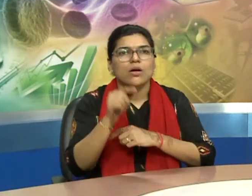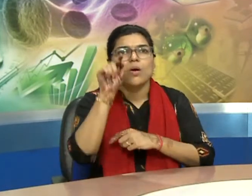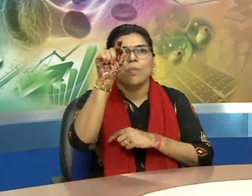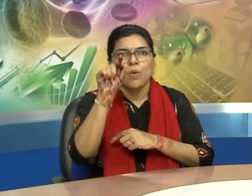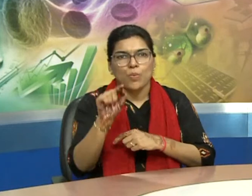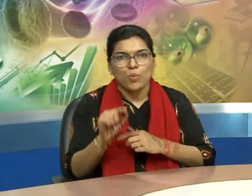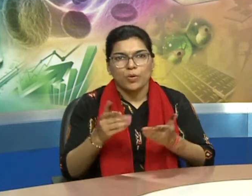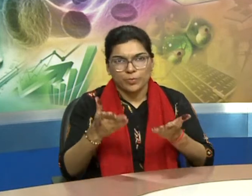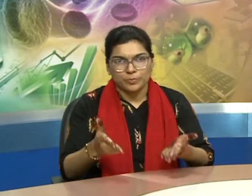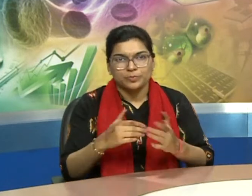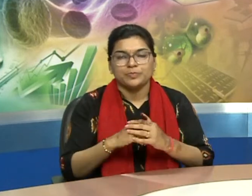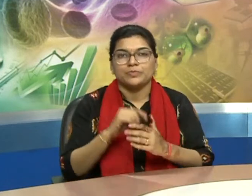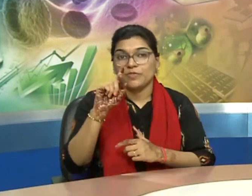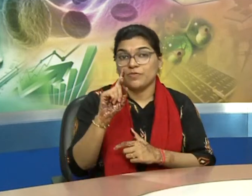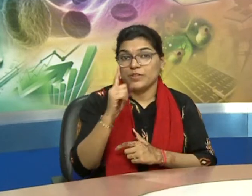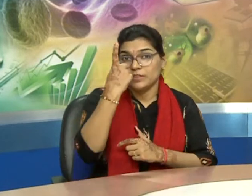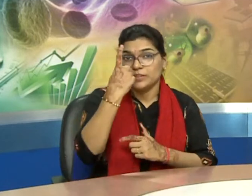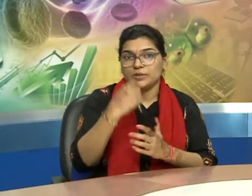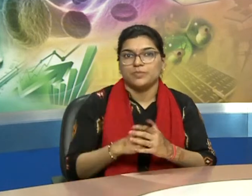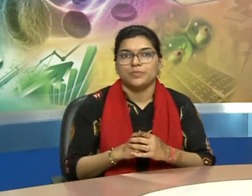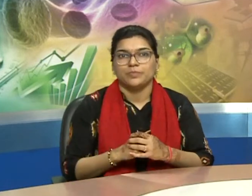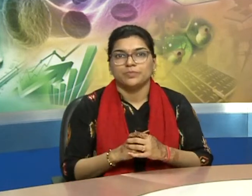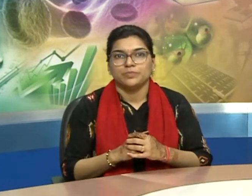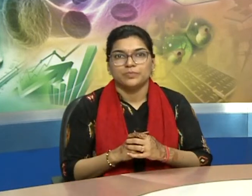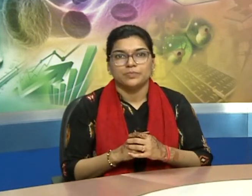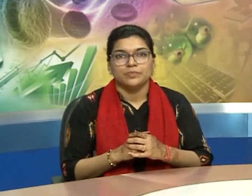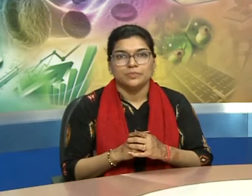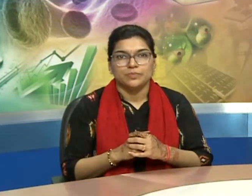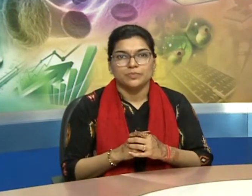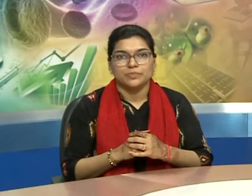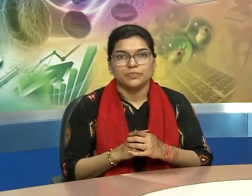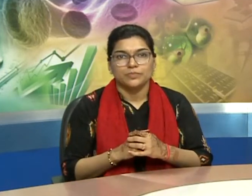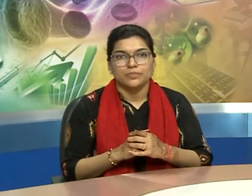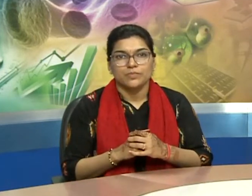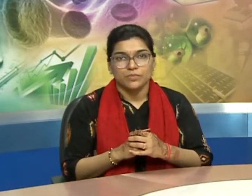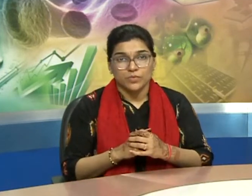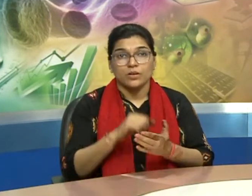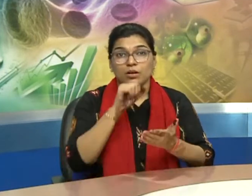Now here are the functions of university library, which we are now going to discuss.